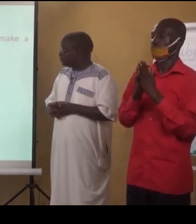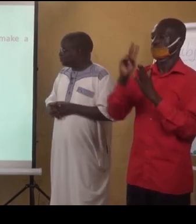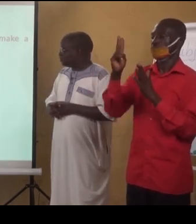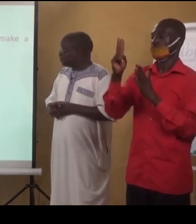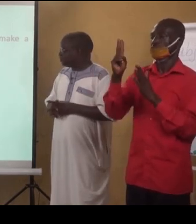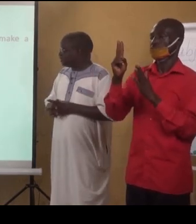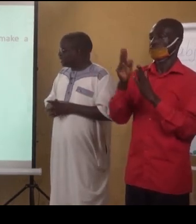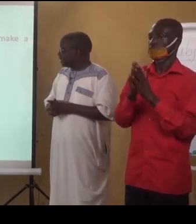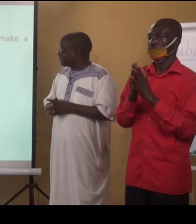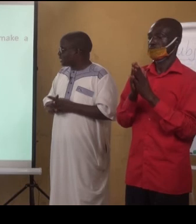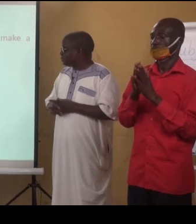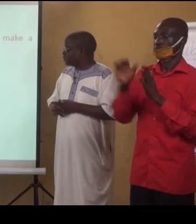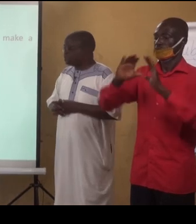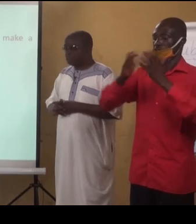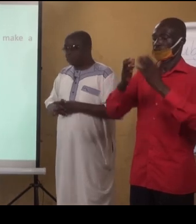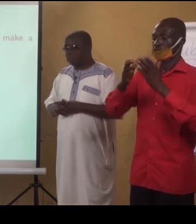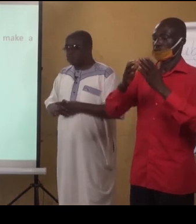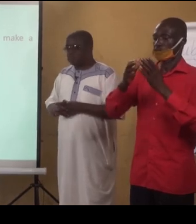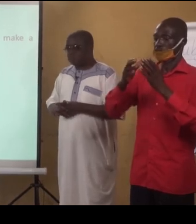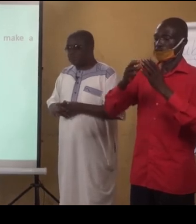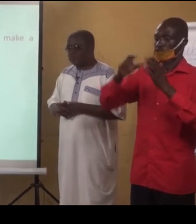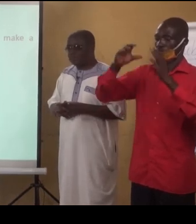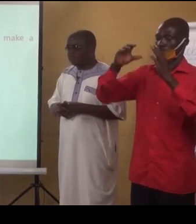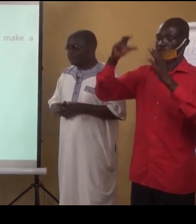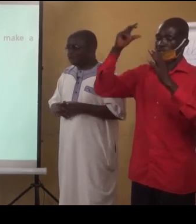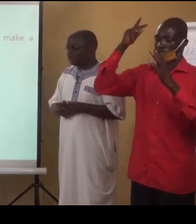2, the class captain wept for joy.